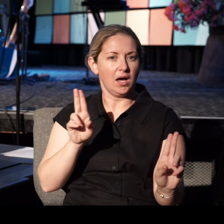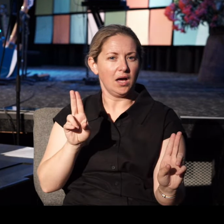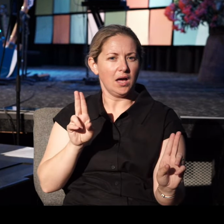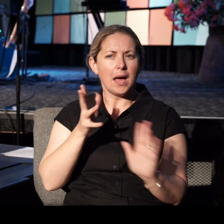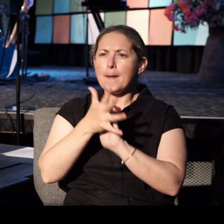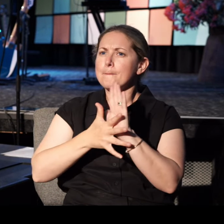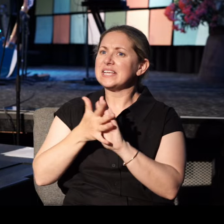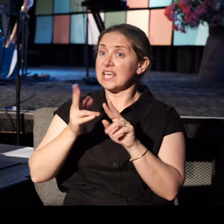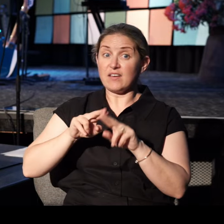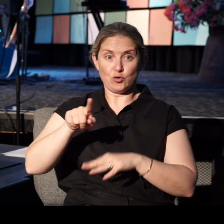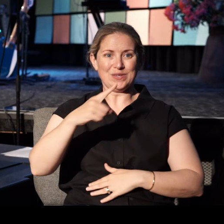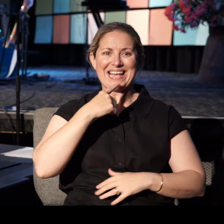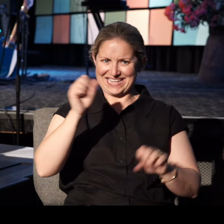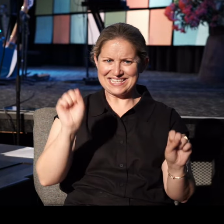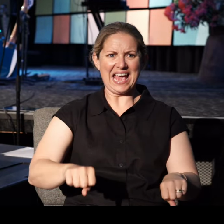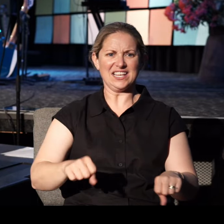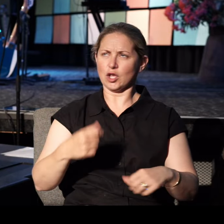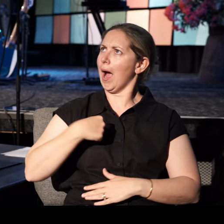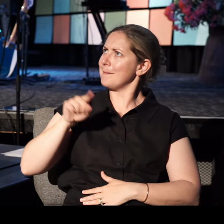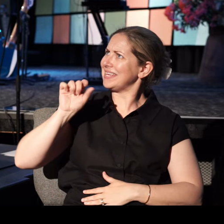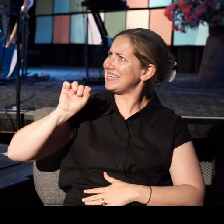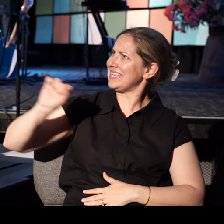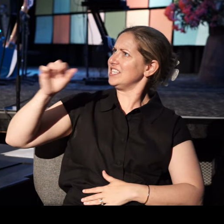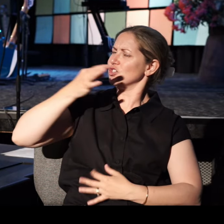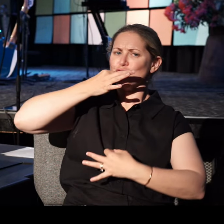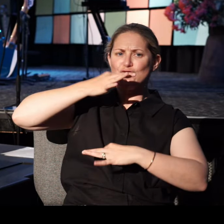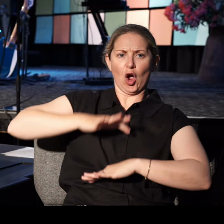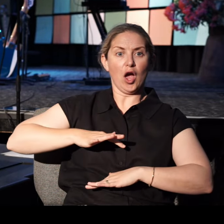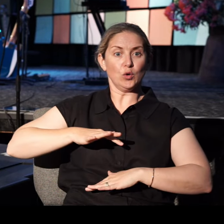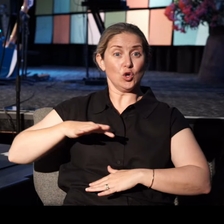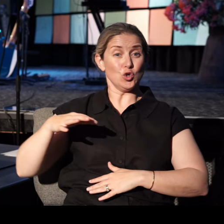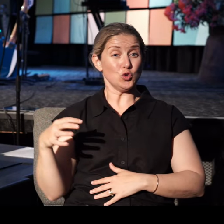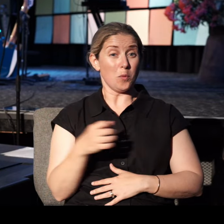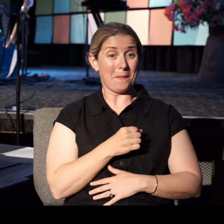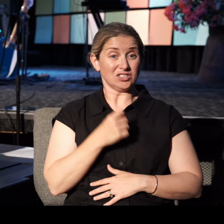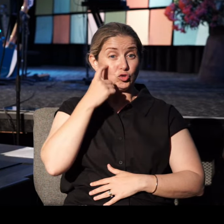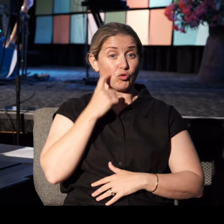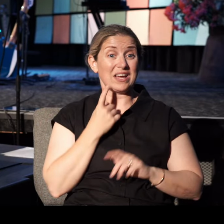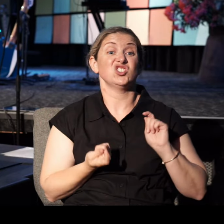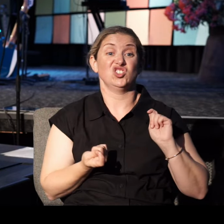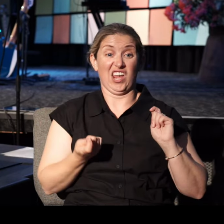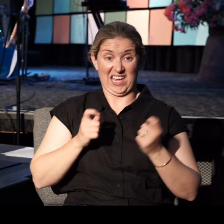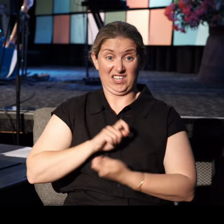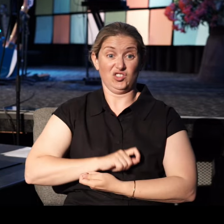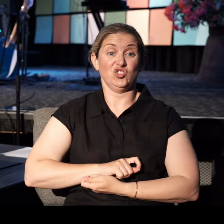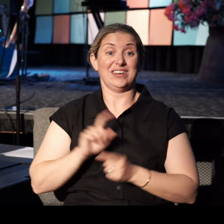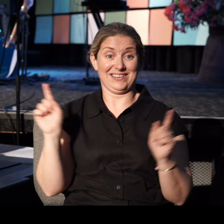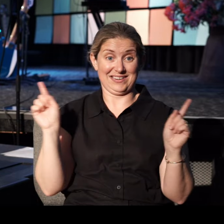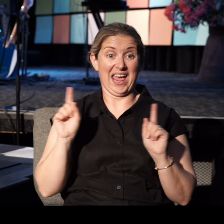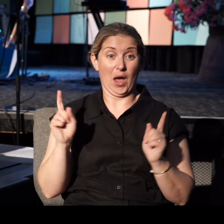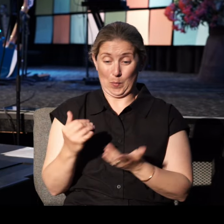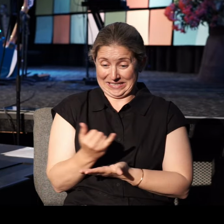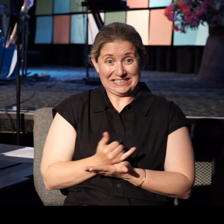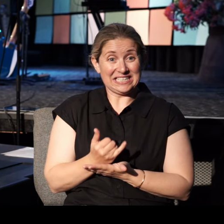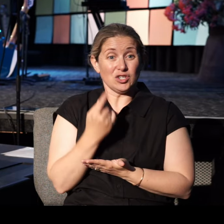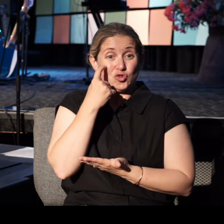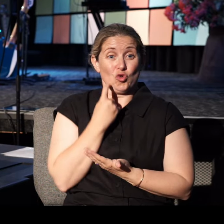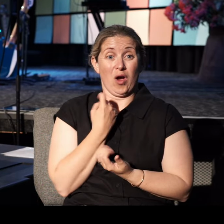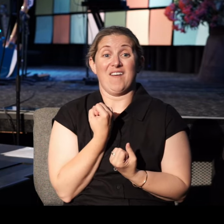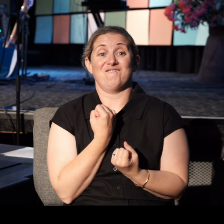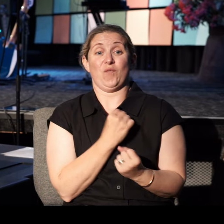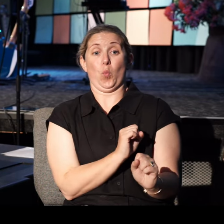child of God and that one day you will see him and be like him is that you begin now to purify yourself of sin. What it brings home, what